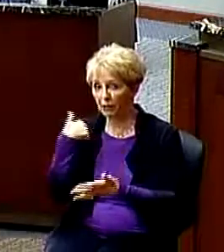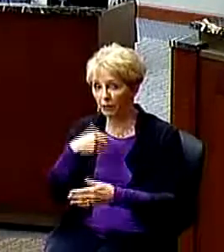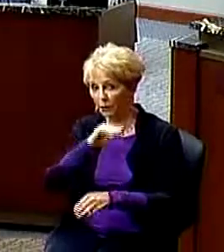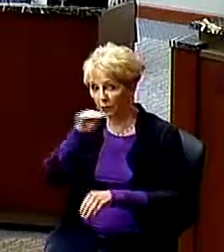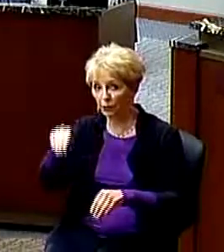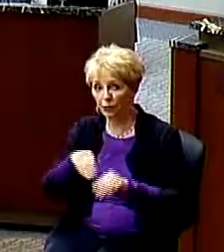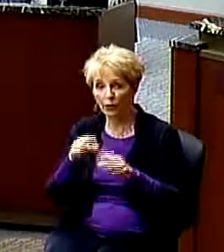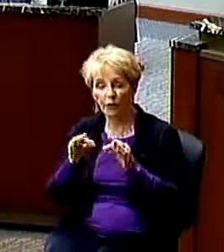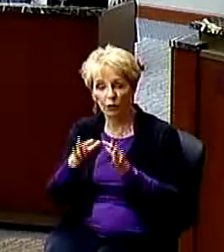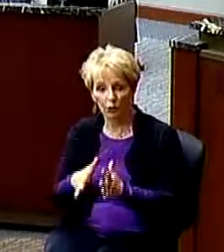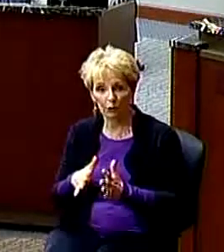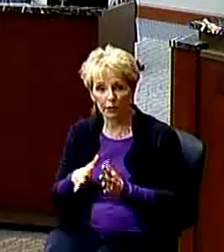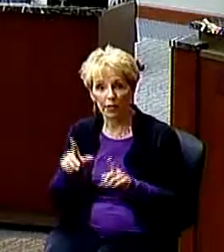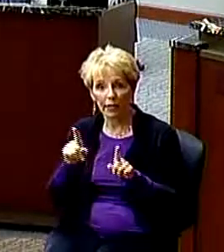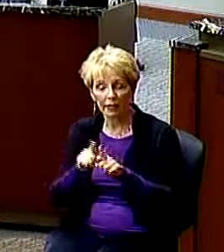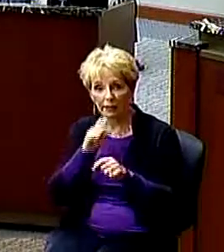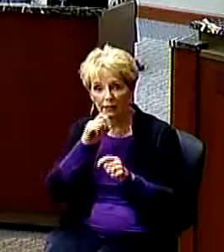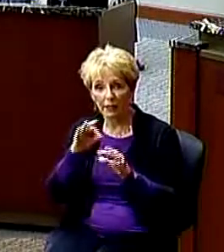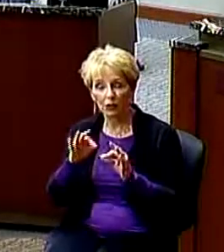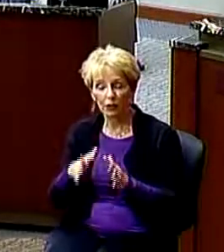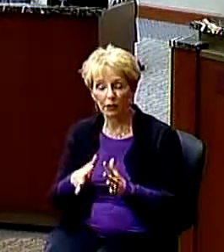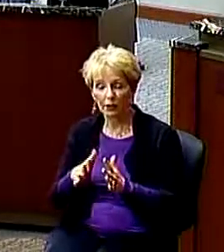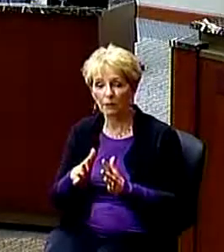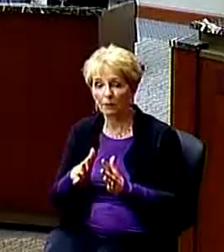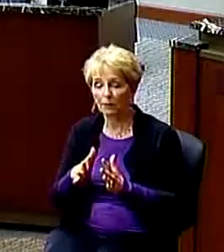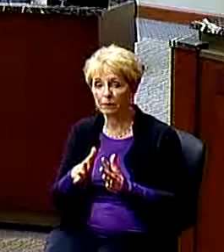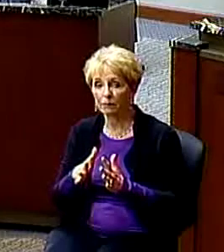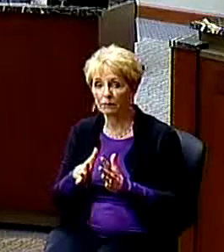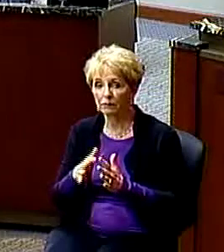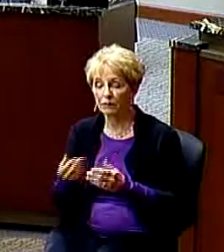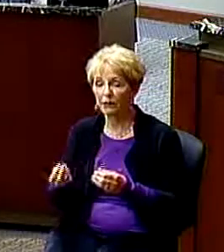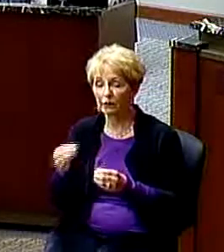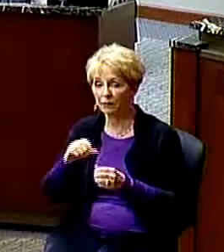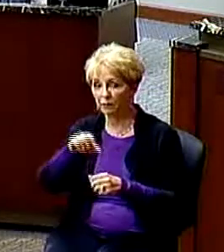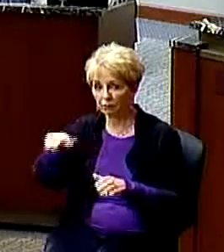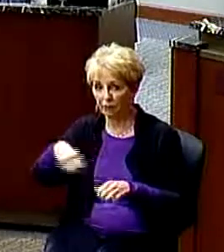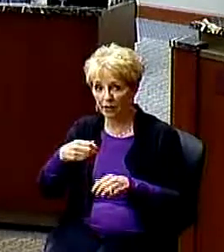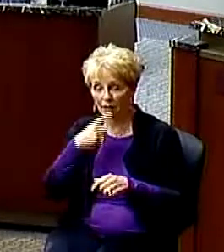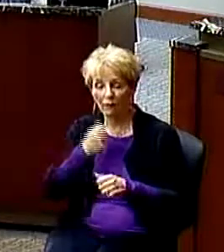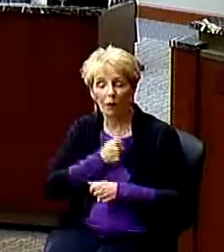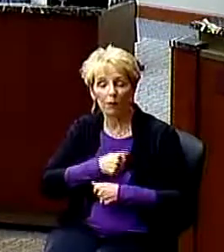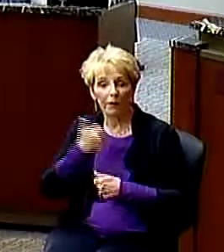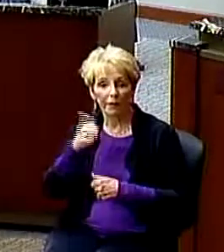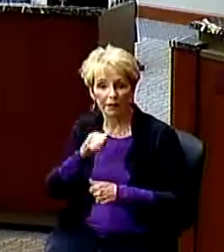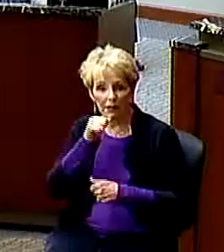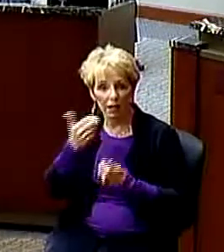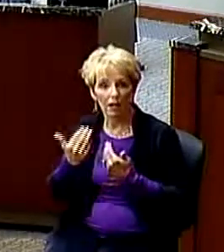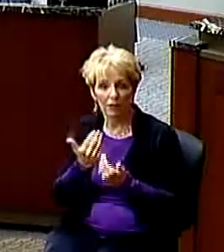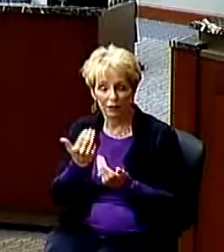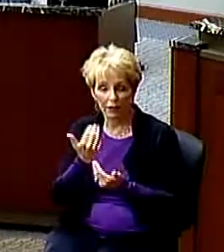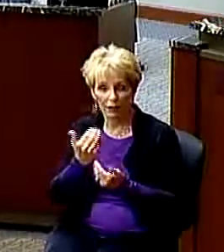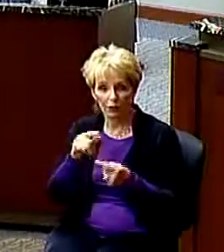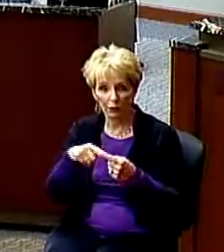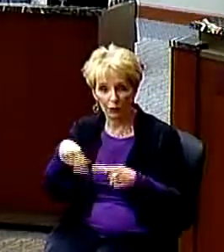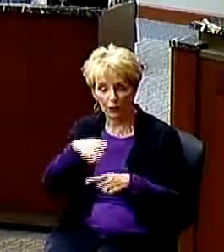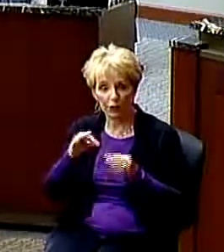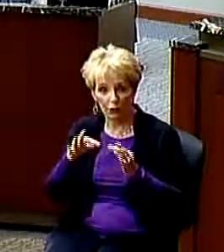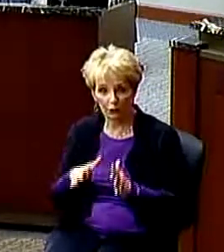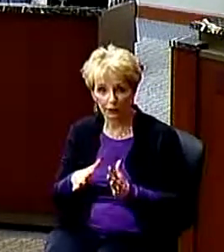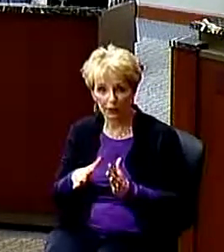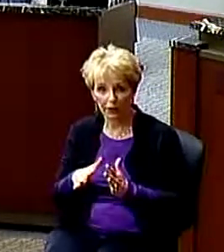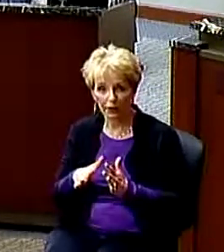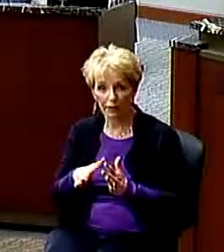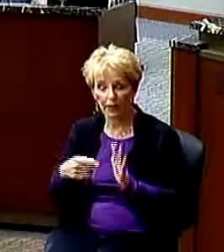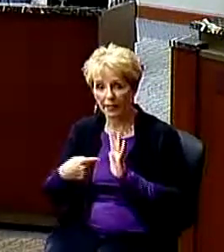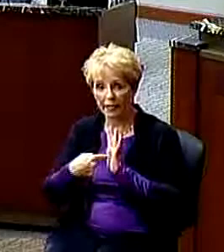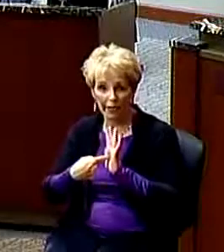relocated the interpreter, as the interpreter's relocated, and apologize for any inconvenience, as the interpreter's